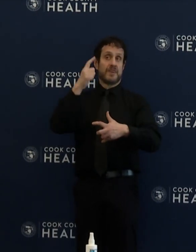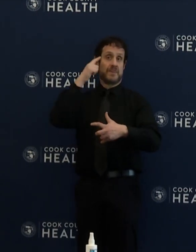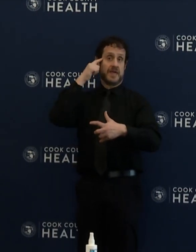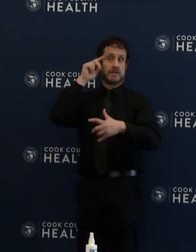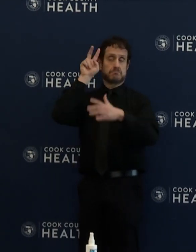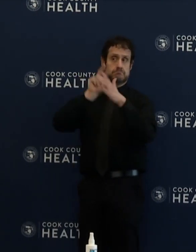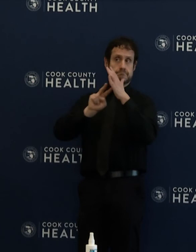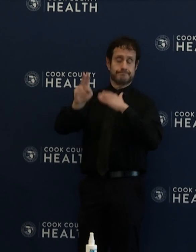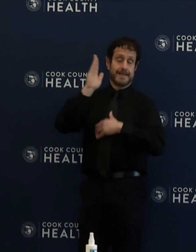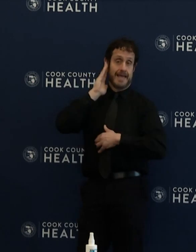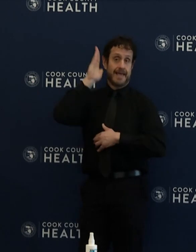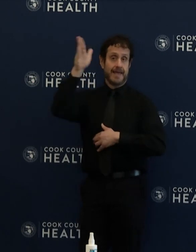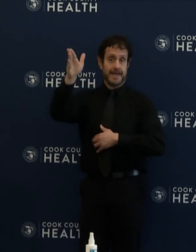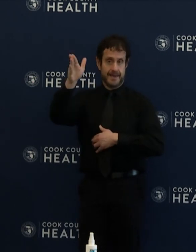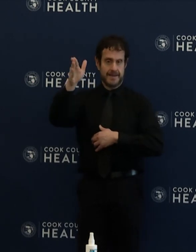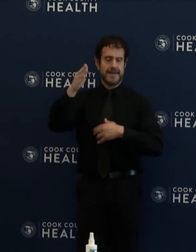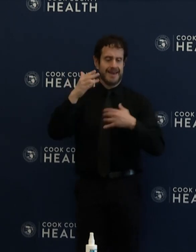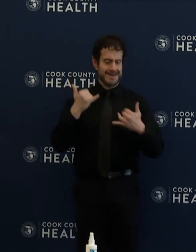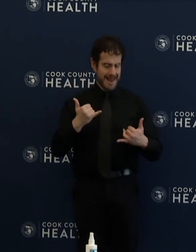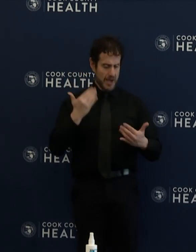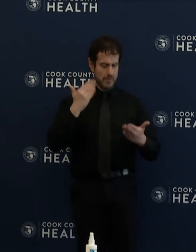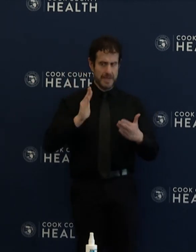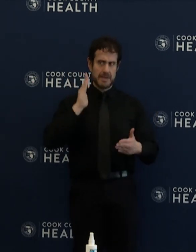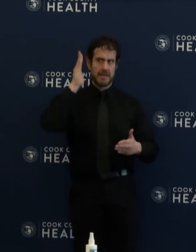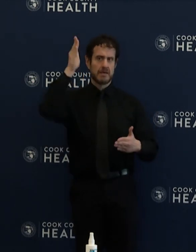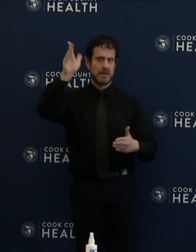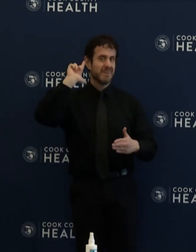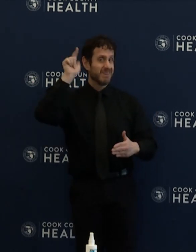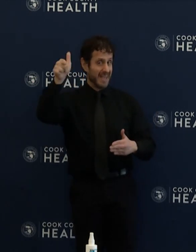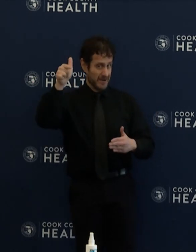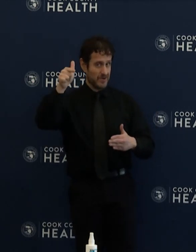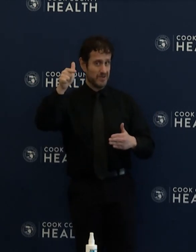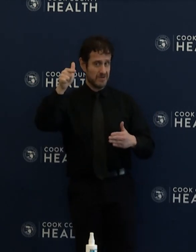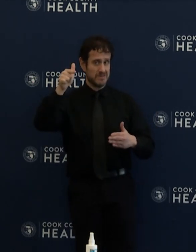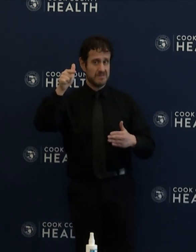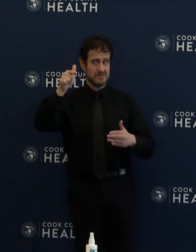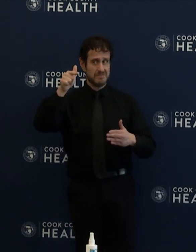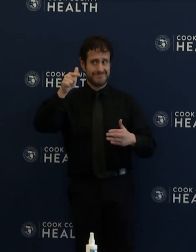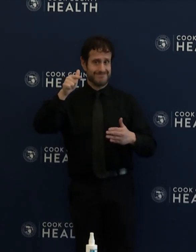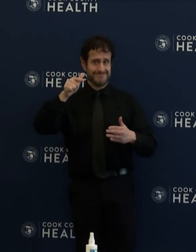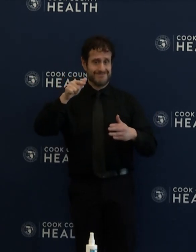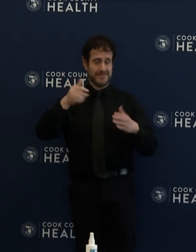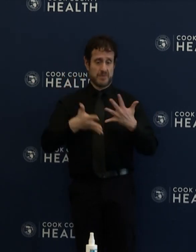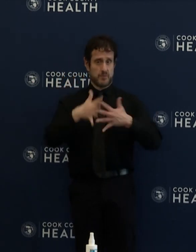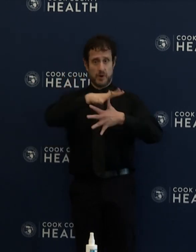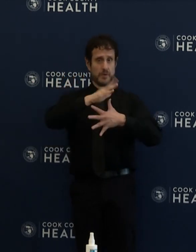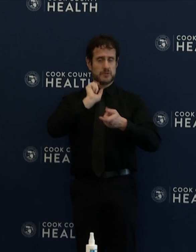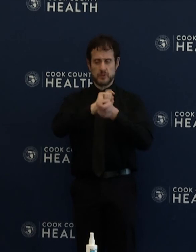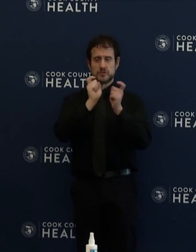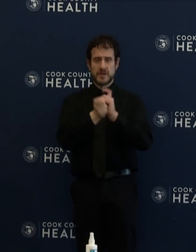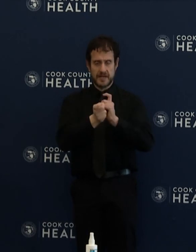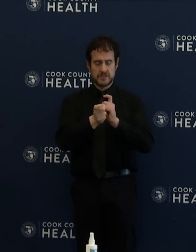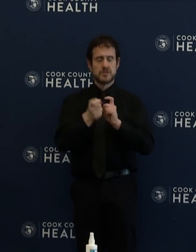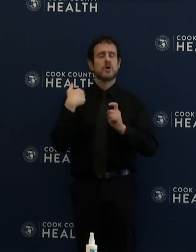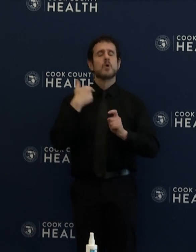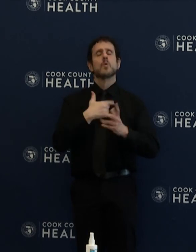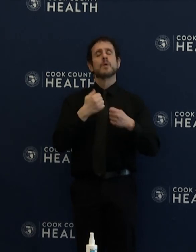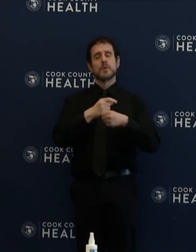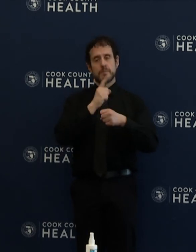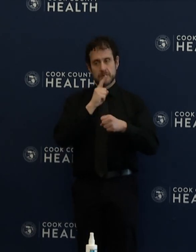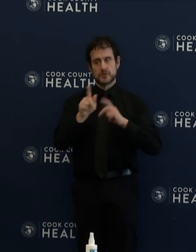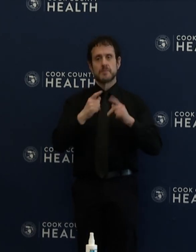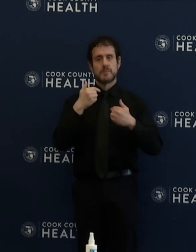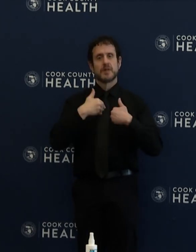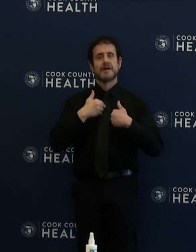between now and the time that the community can register, again, we said we want to make sure that we're giving people the factual steps that they need to take to get registered.